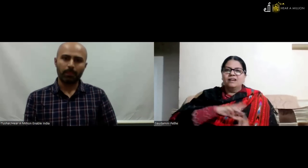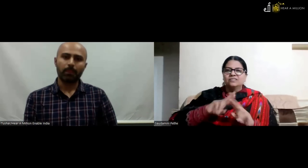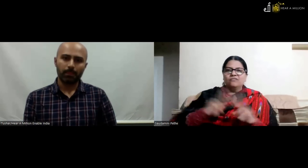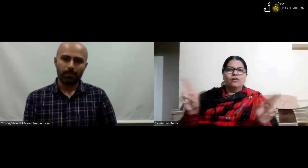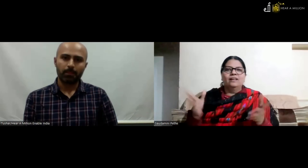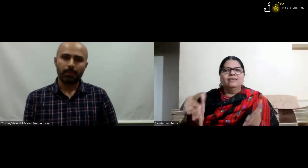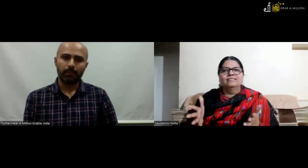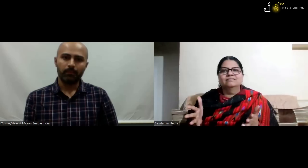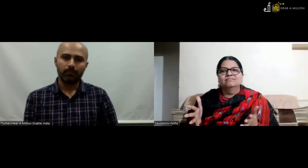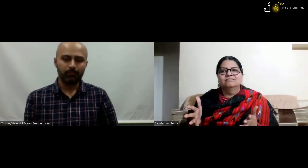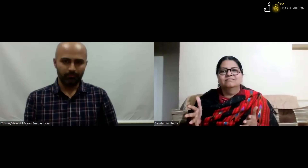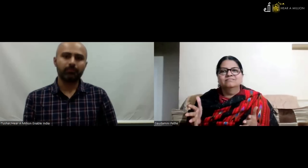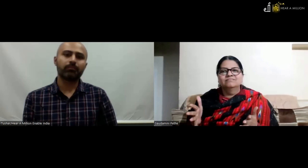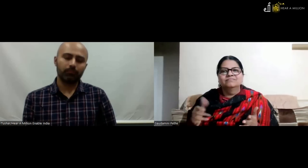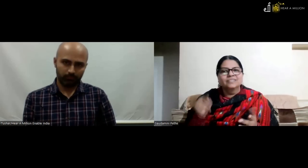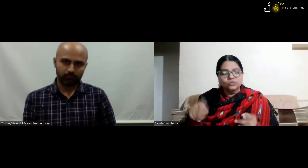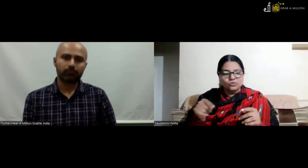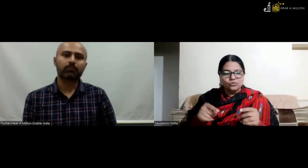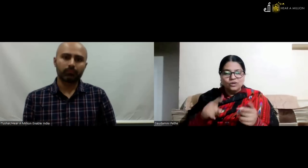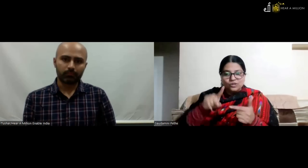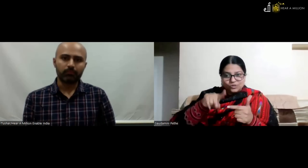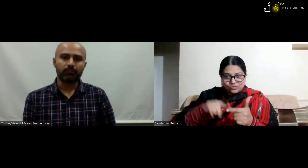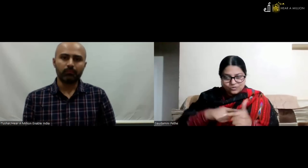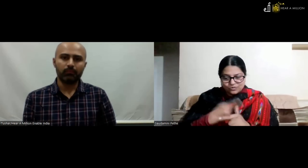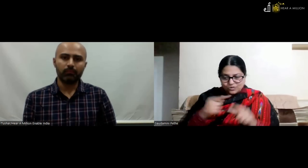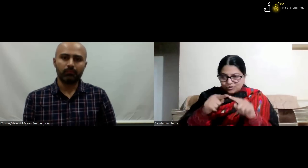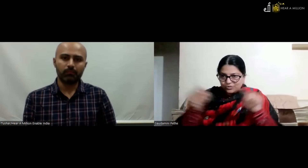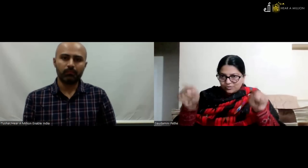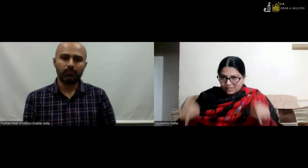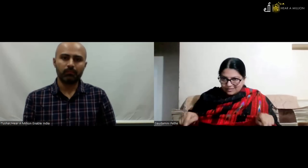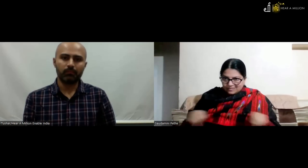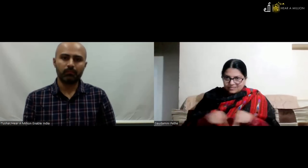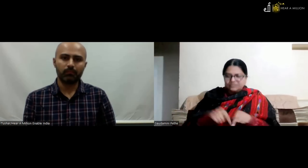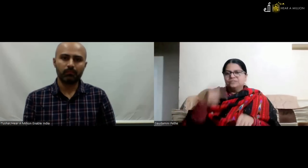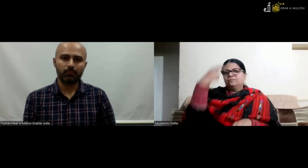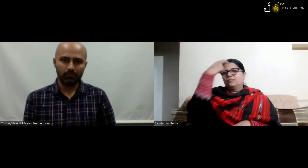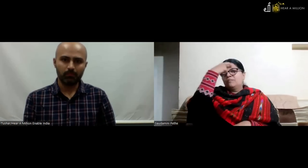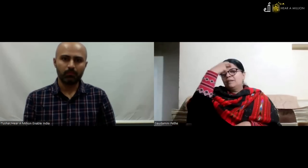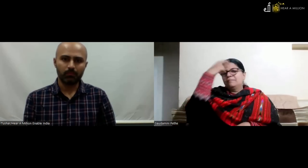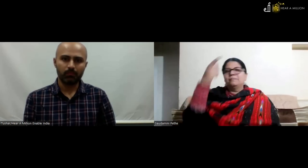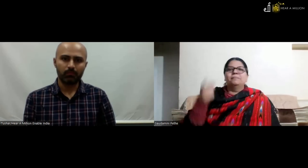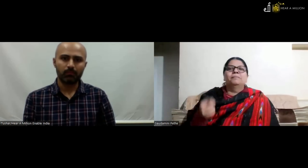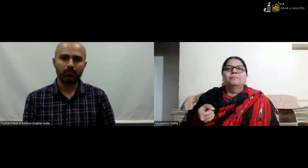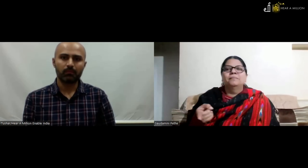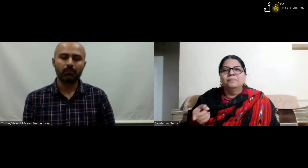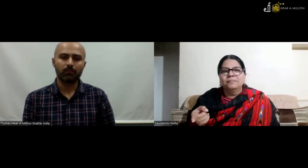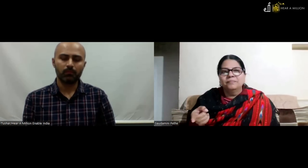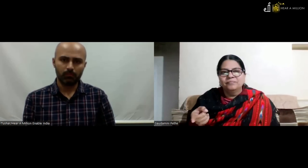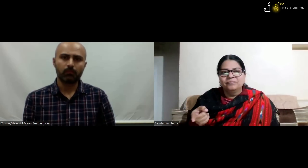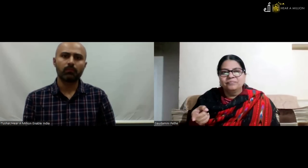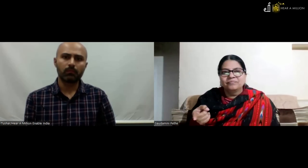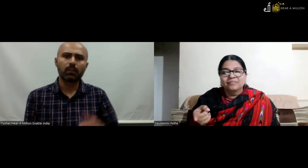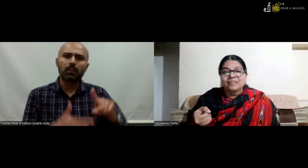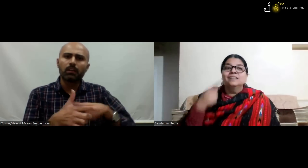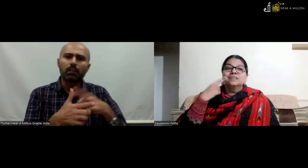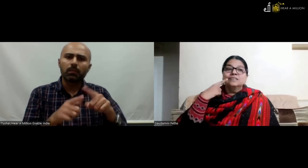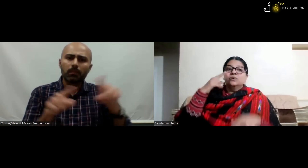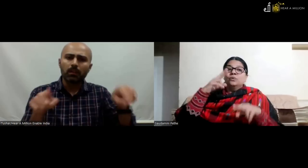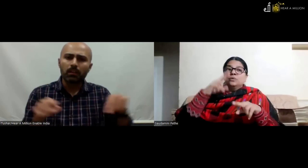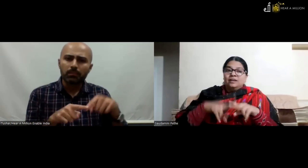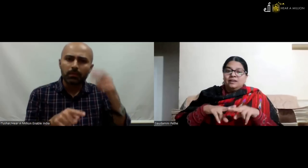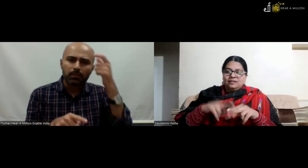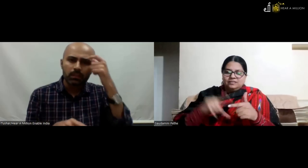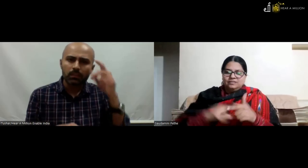region-wise office they have in Maharashtra. So they don't have in all their jurisdiction. So there is a problem in